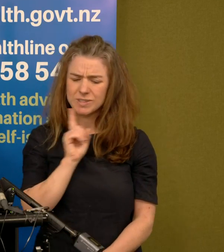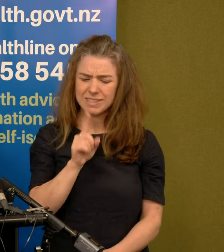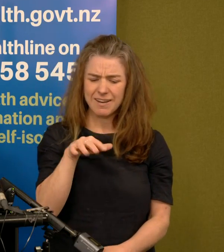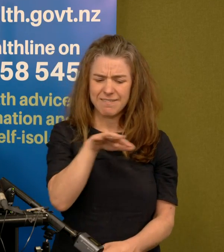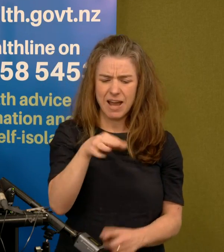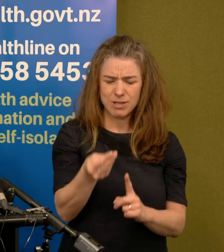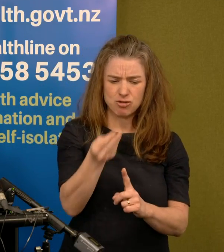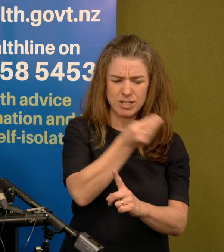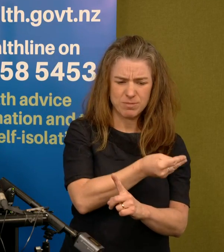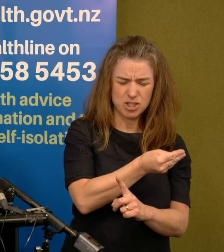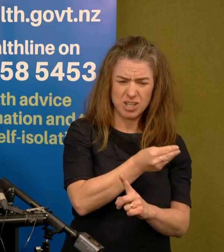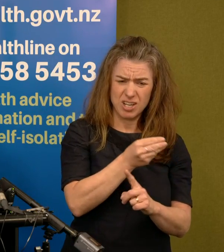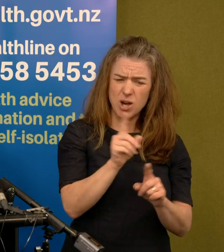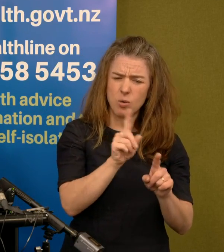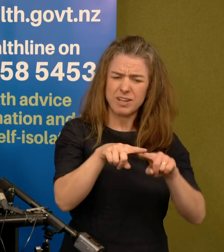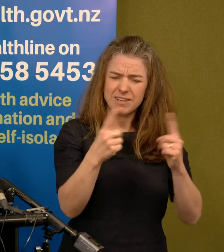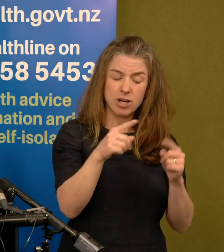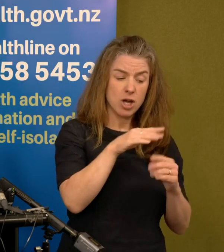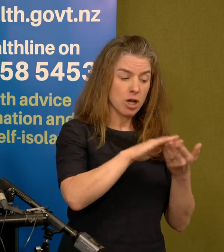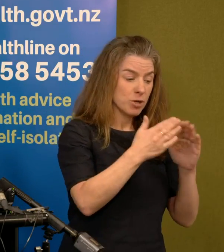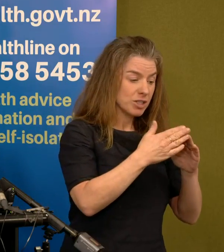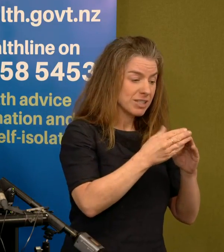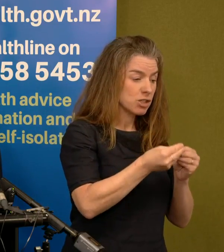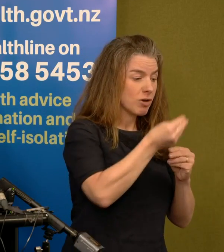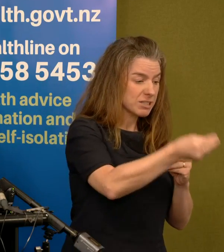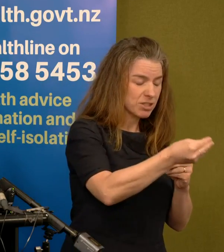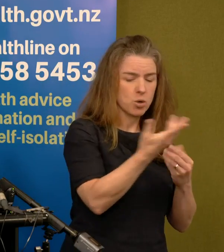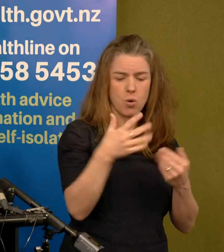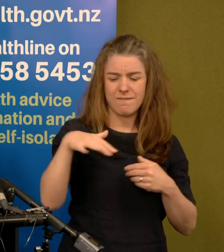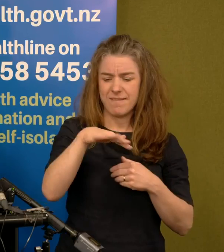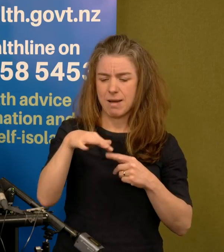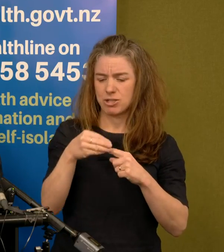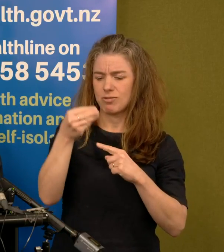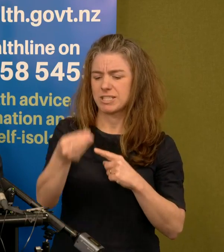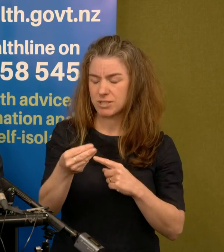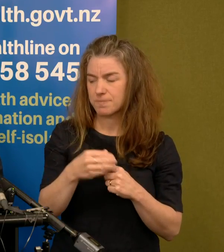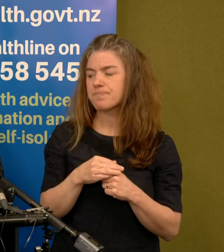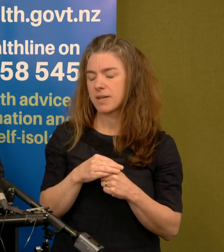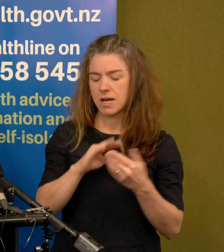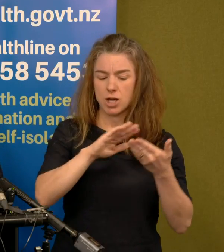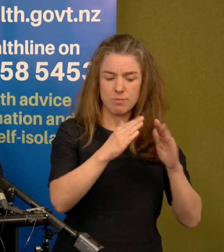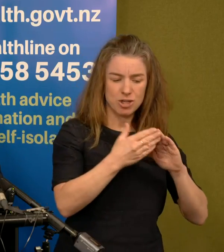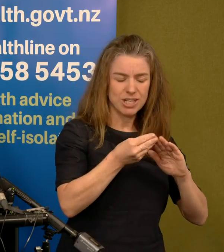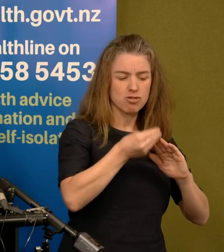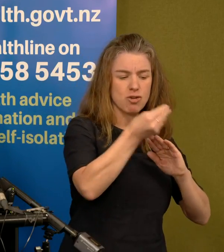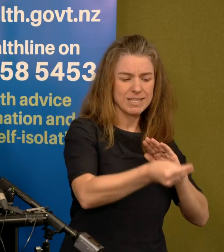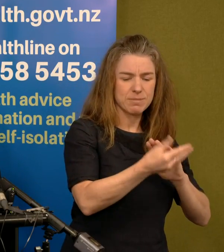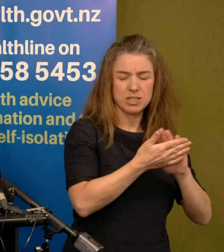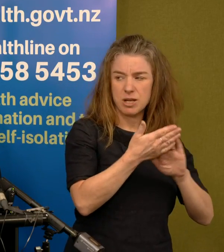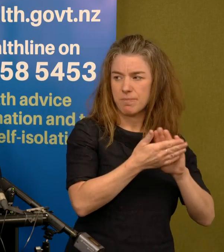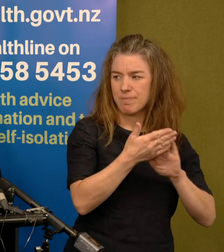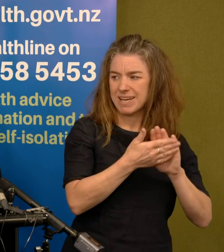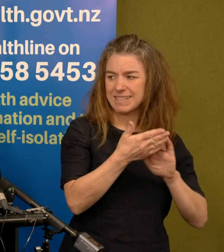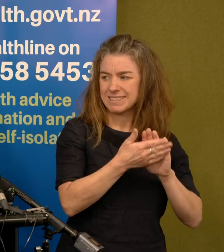far away is it from a community transmission? So community transmission is where you would get cases outside of